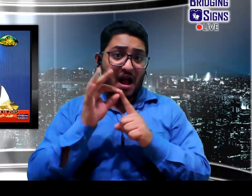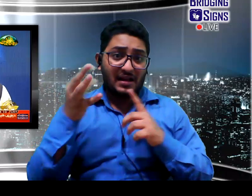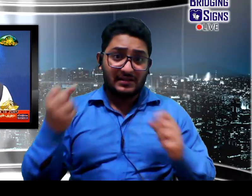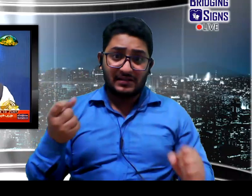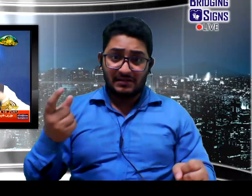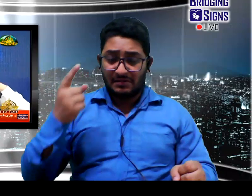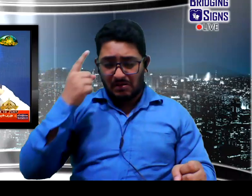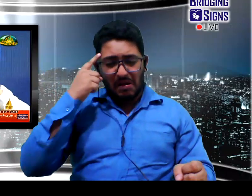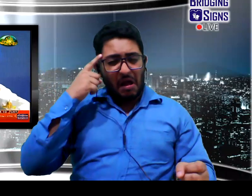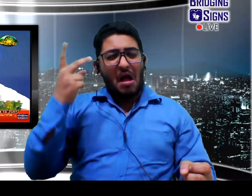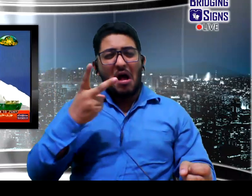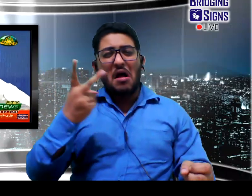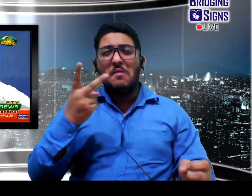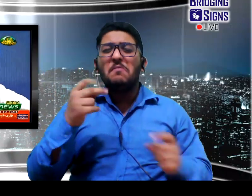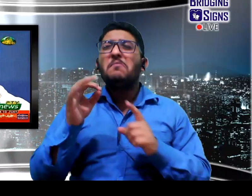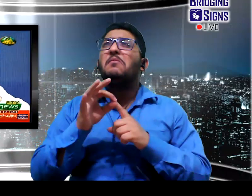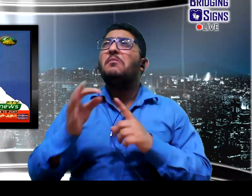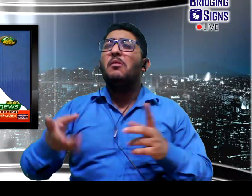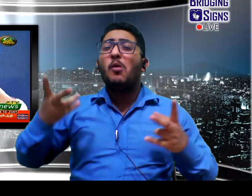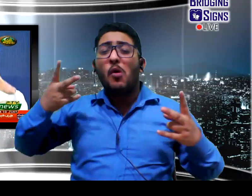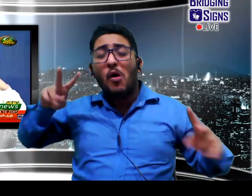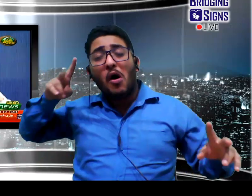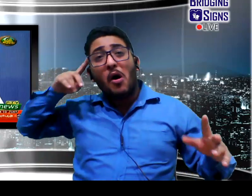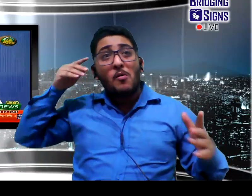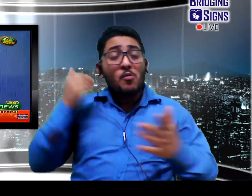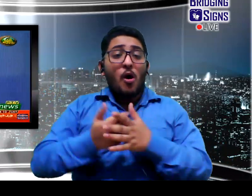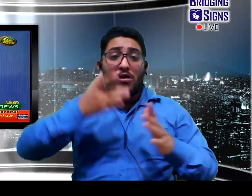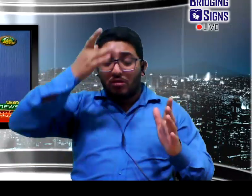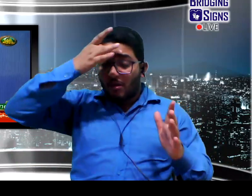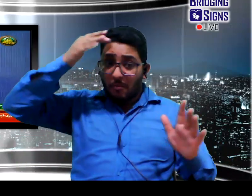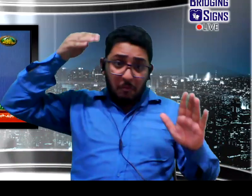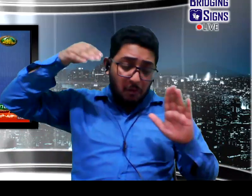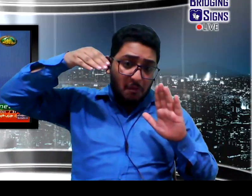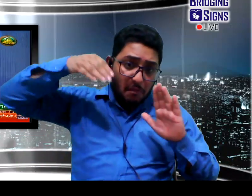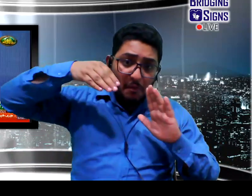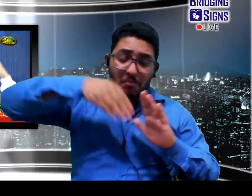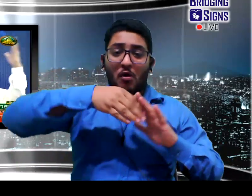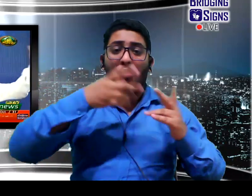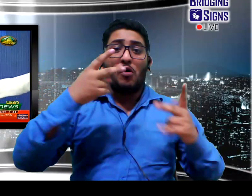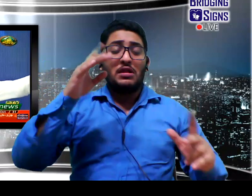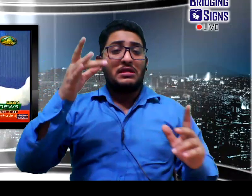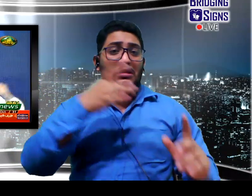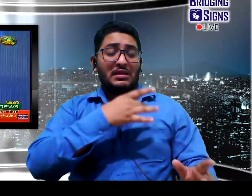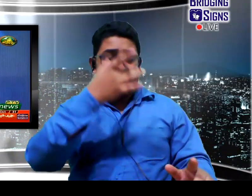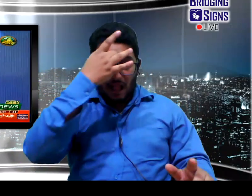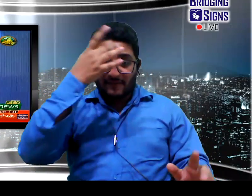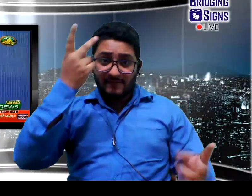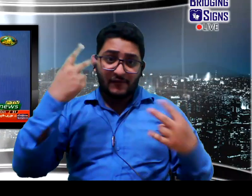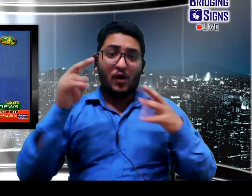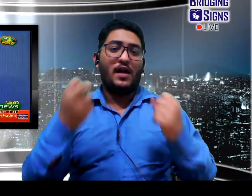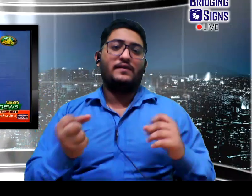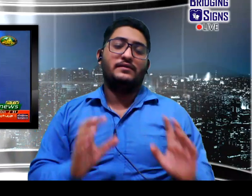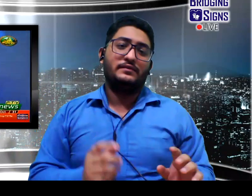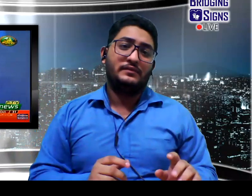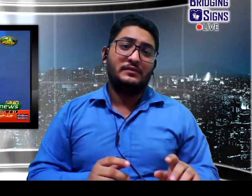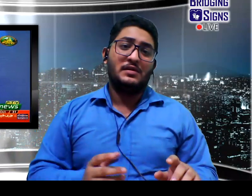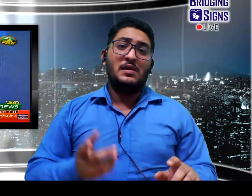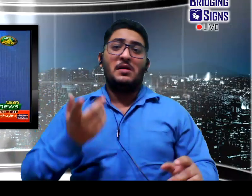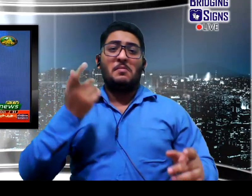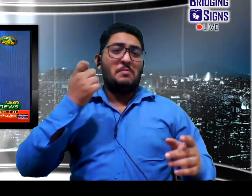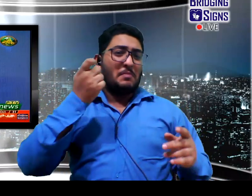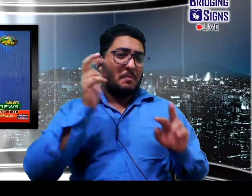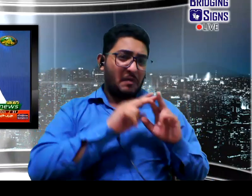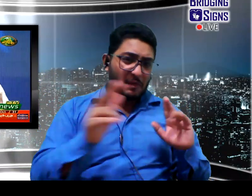been awarded, major damages have been awarded against Pakistan. Rekodik, and then